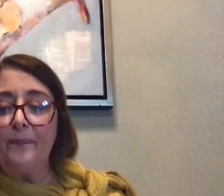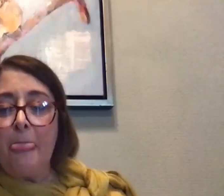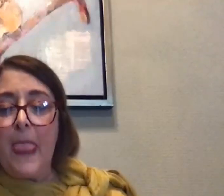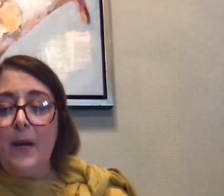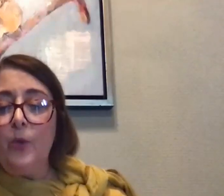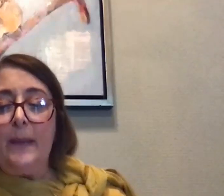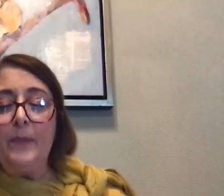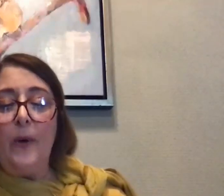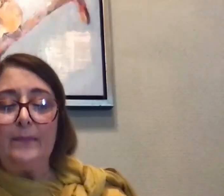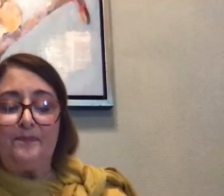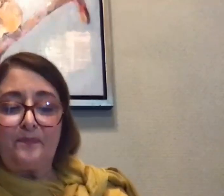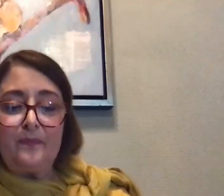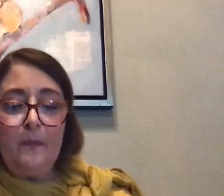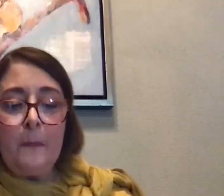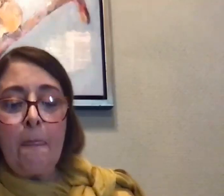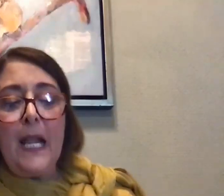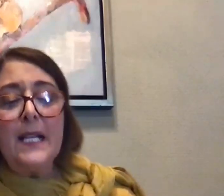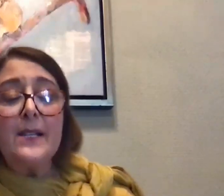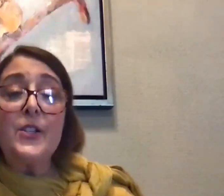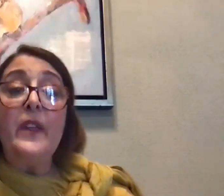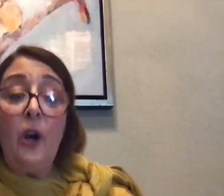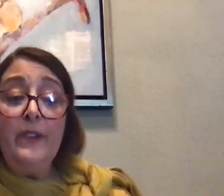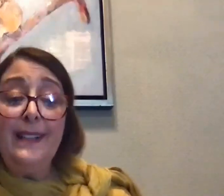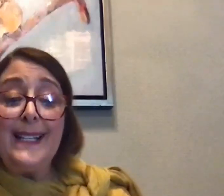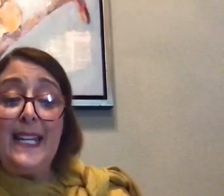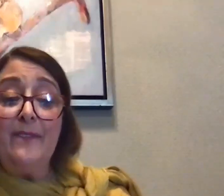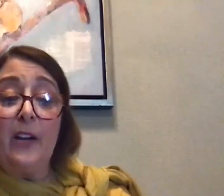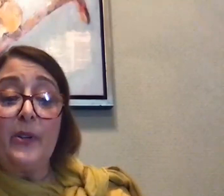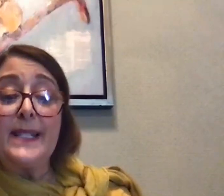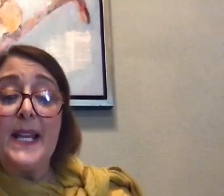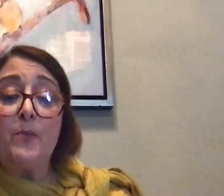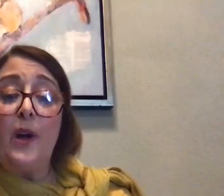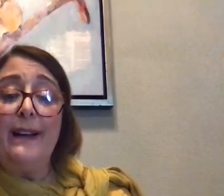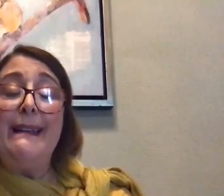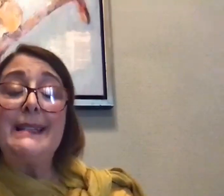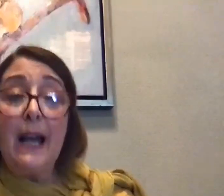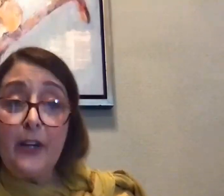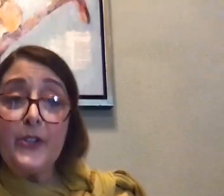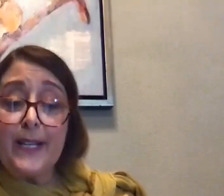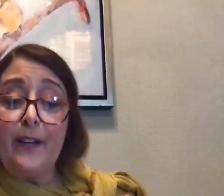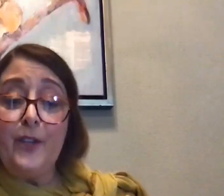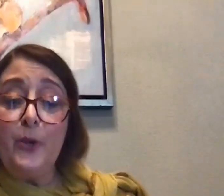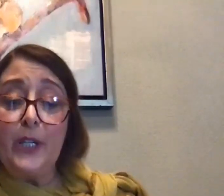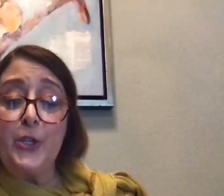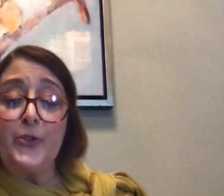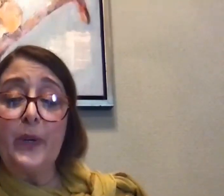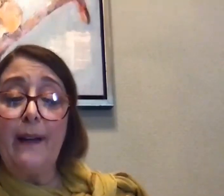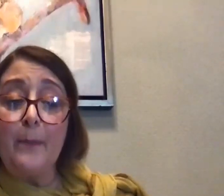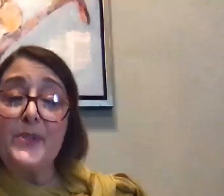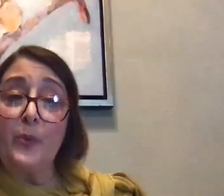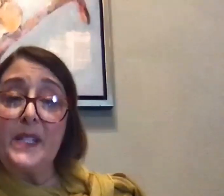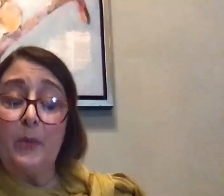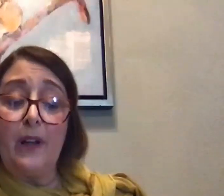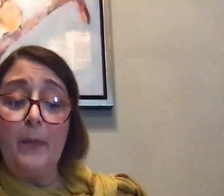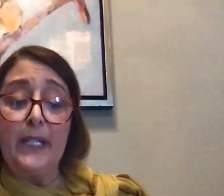Okay, we'll keep going. So the COVID-19 virus has brought an entire set of new issues when it